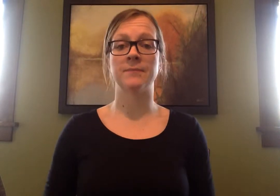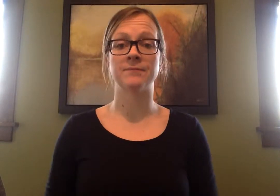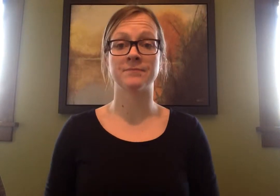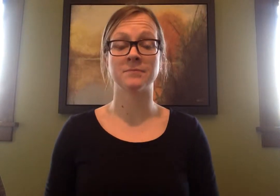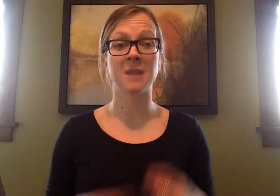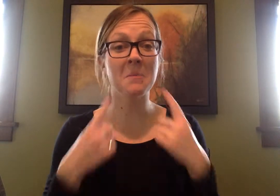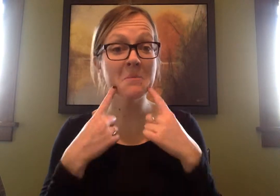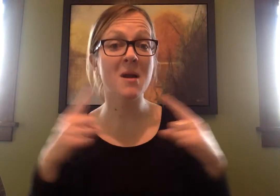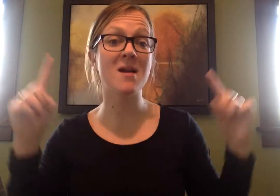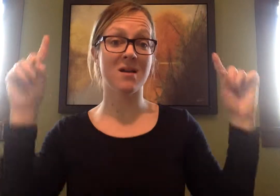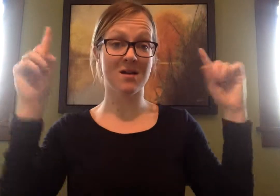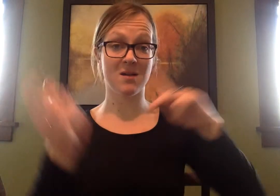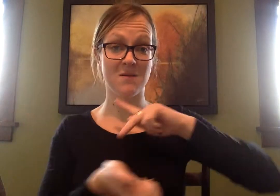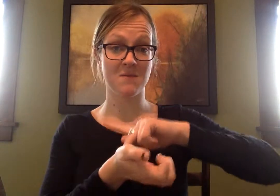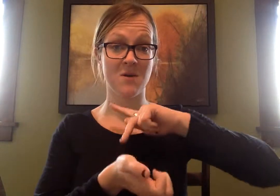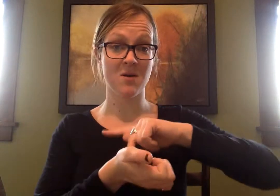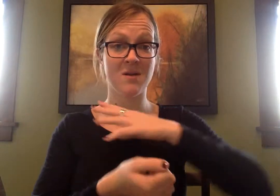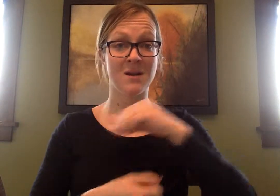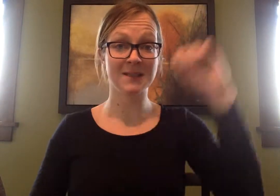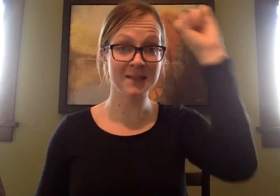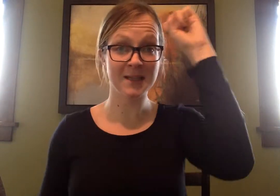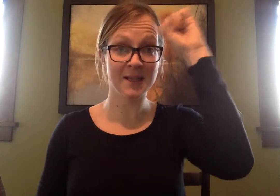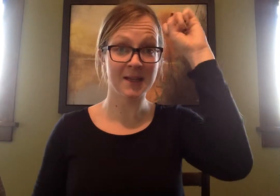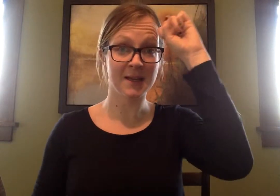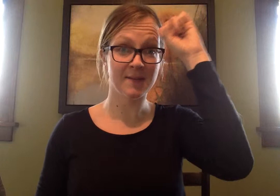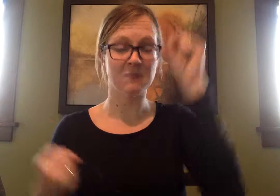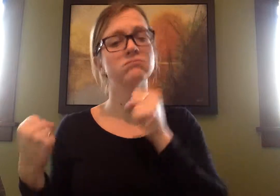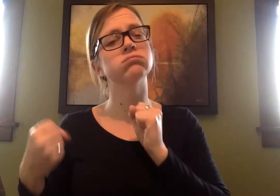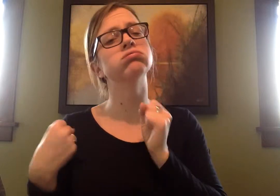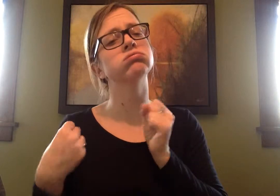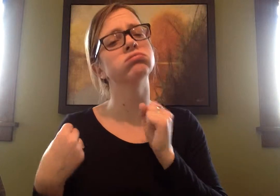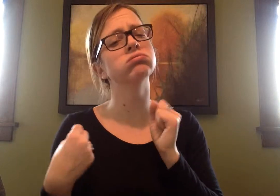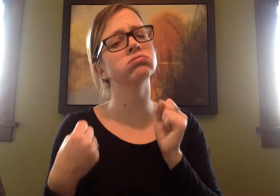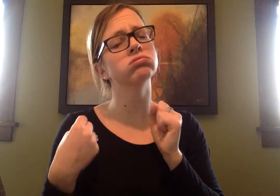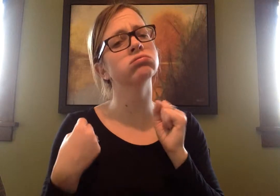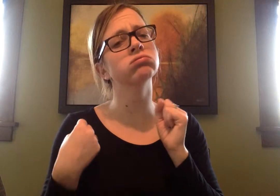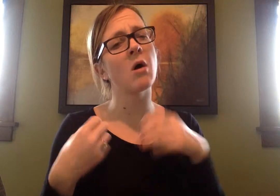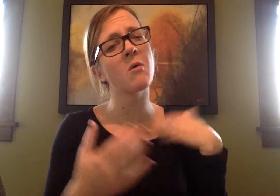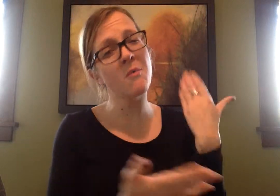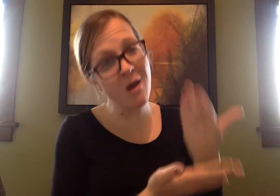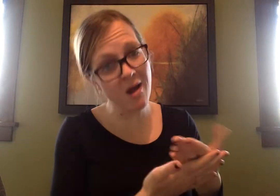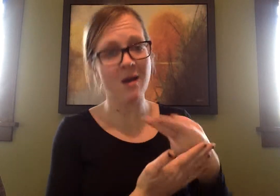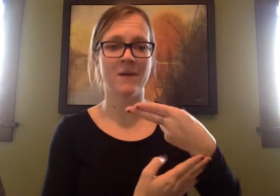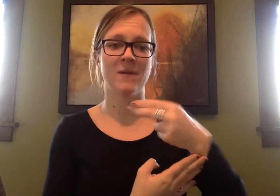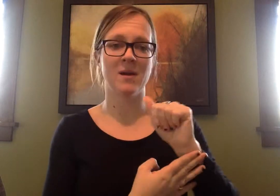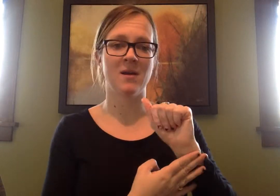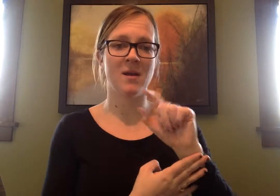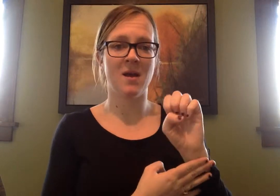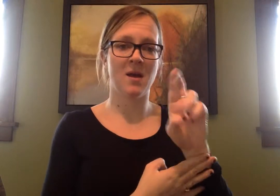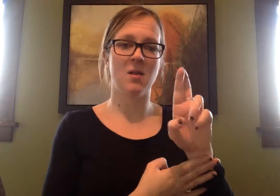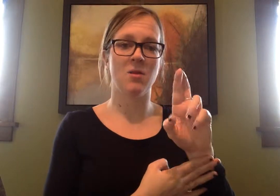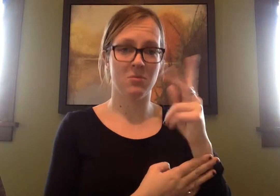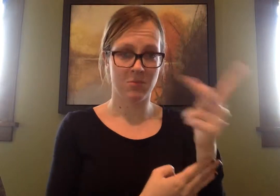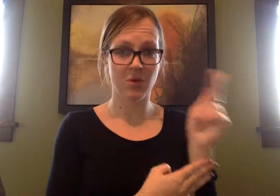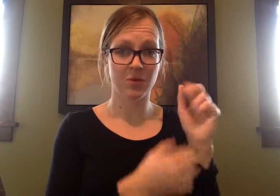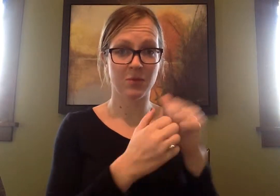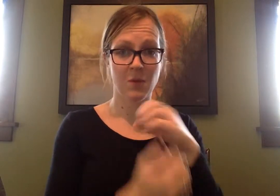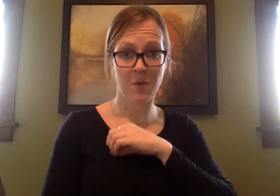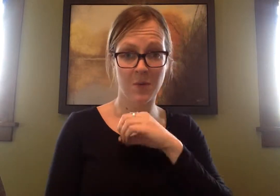Finally, Dr. Paula and Stephen arrived with Owen, who was now weak and exhausted. As soon as